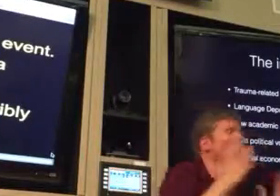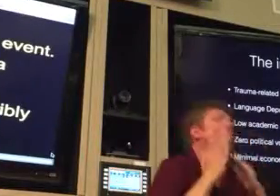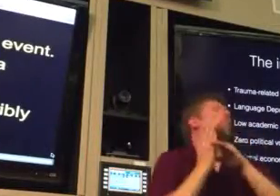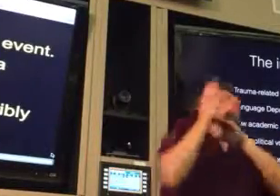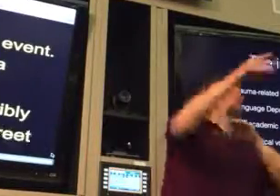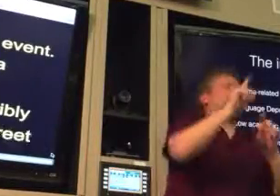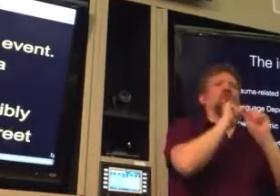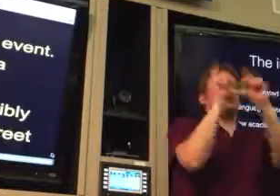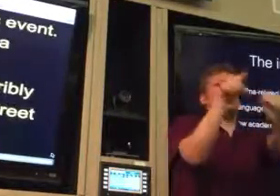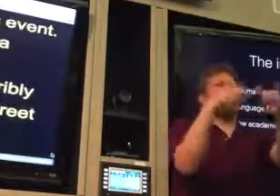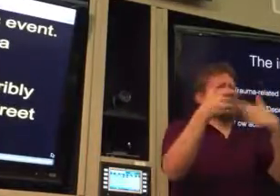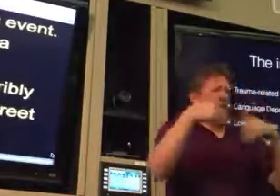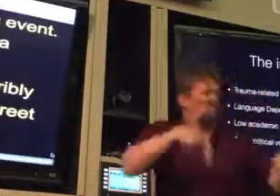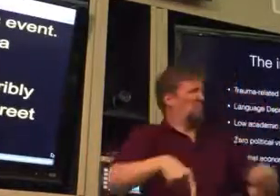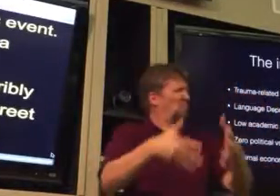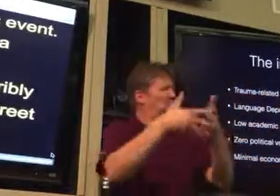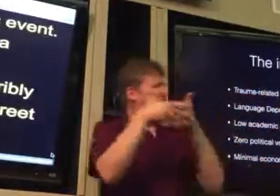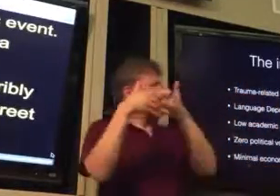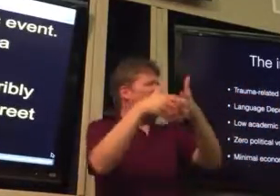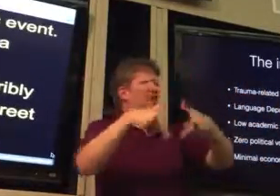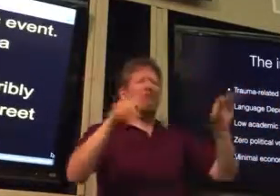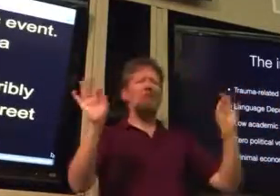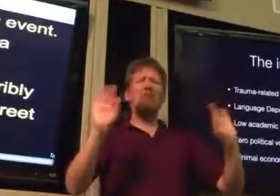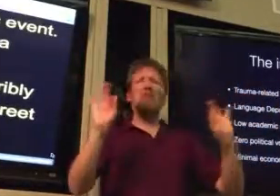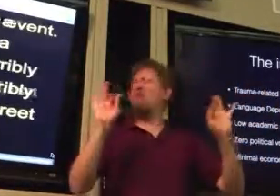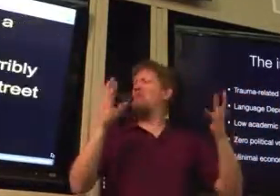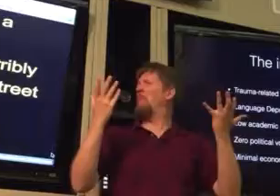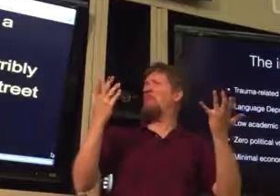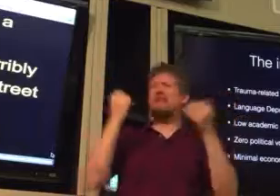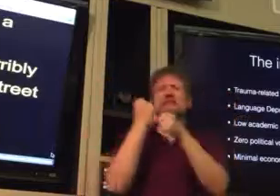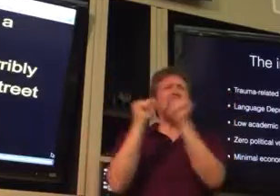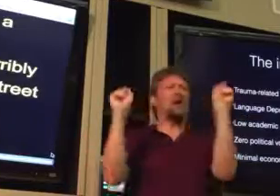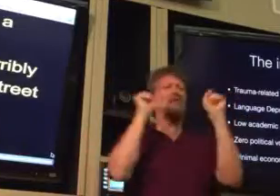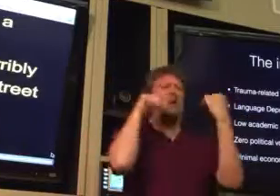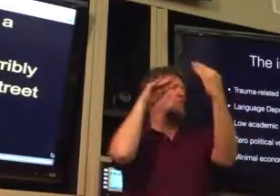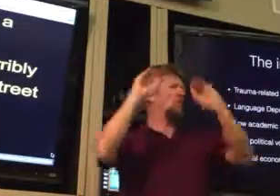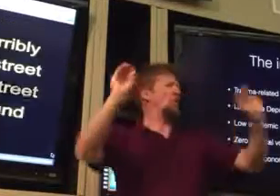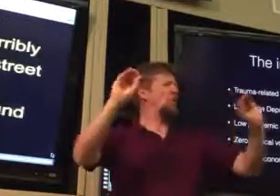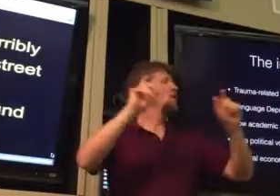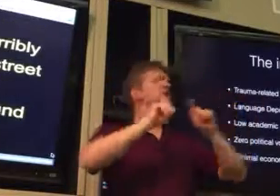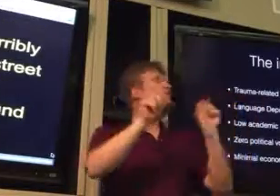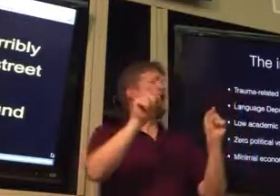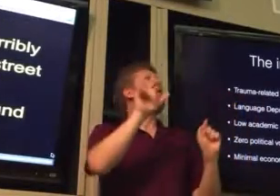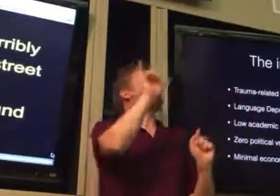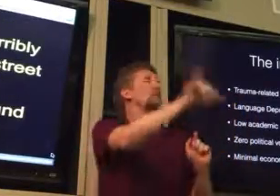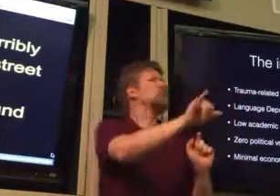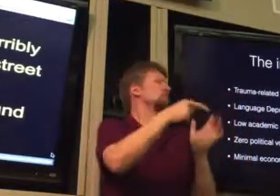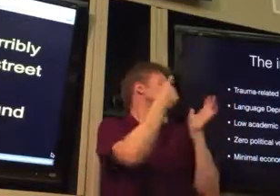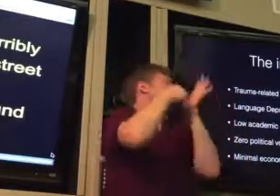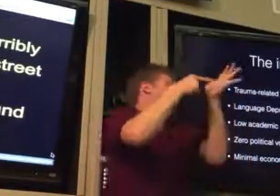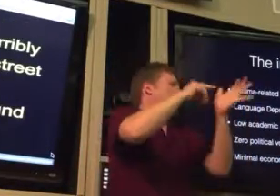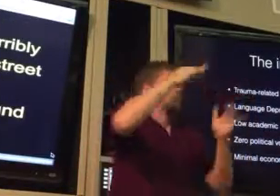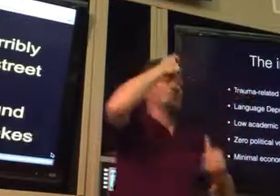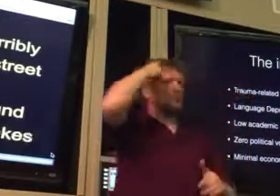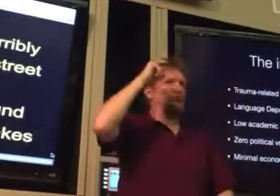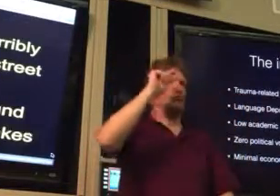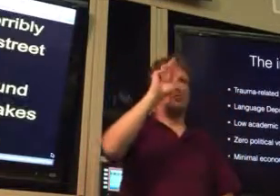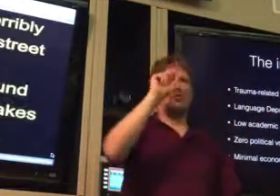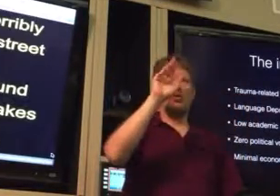like a firework, and then would make someone think about that traumatic experience that they had maybe by being close to a bomb